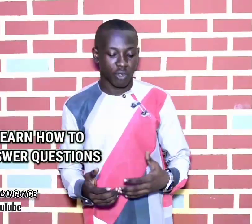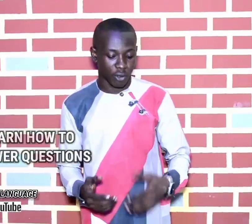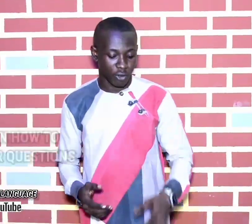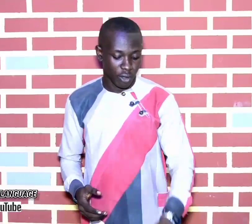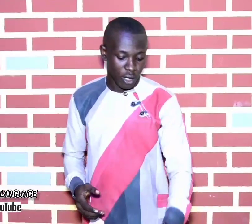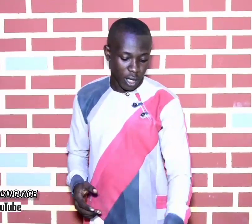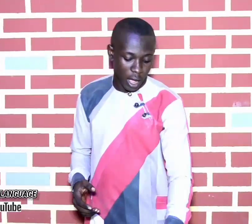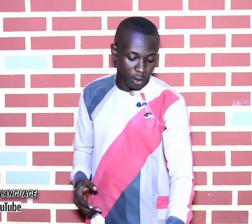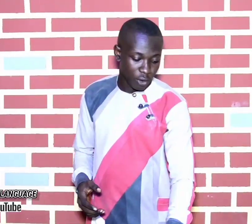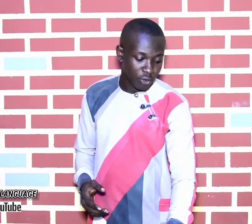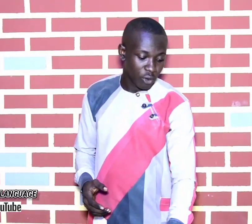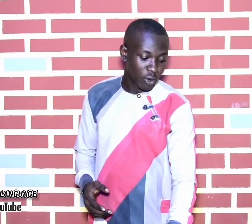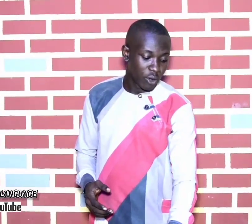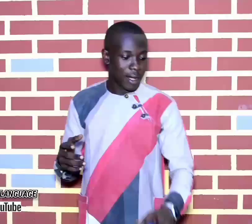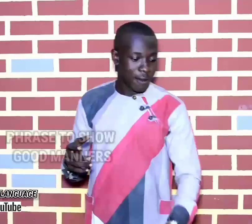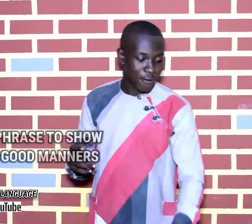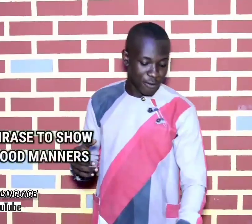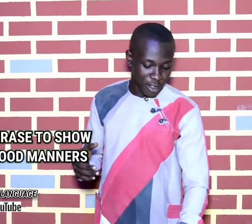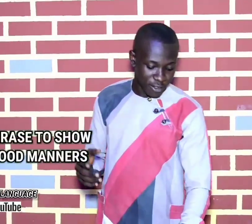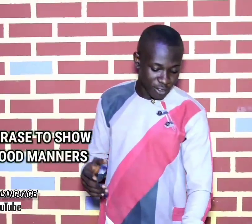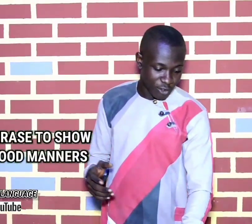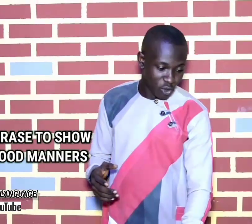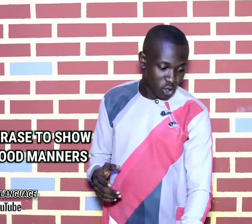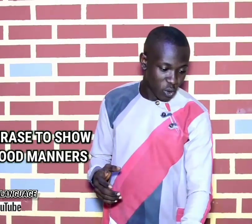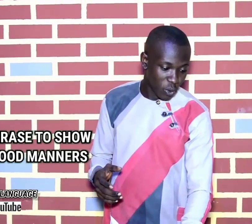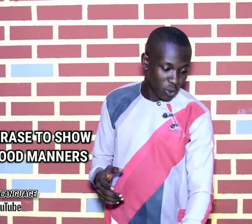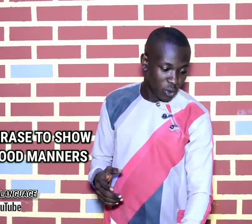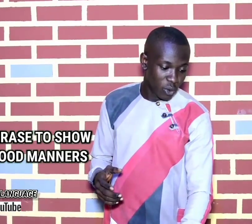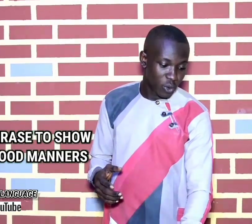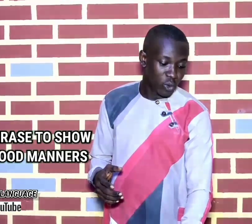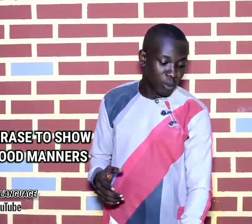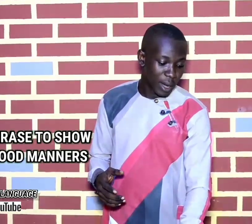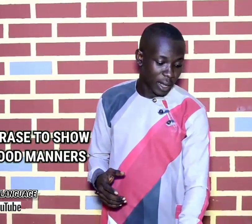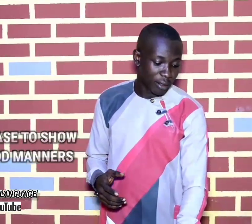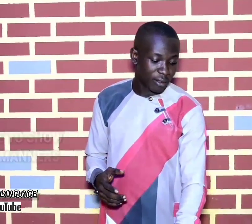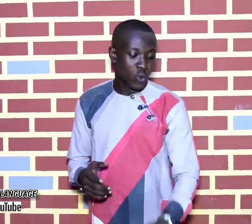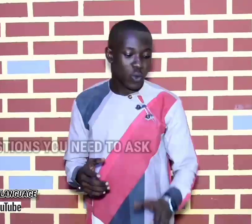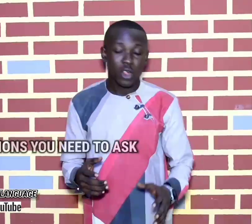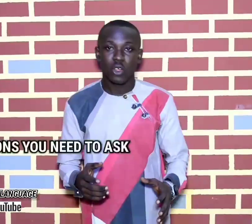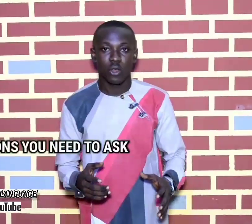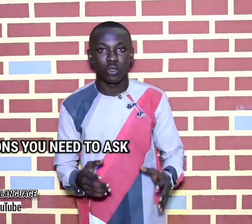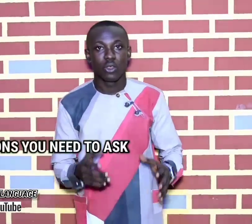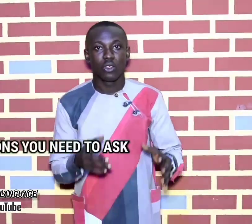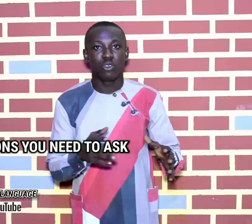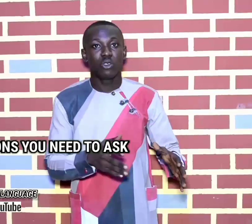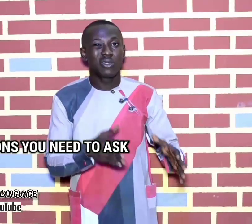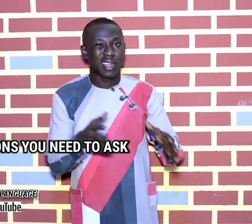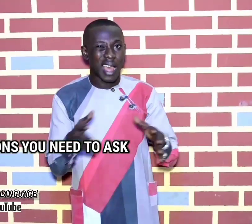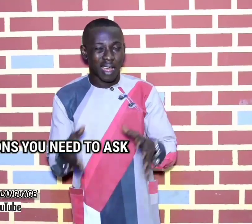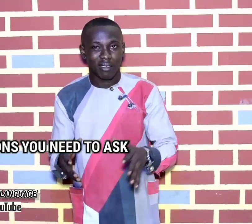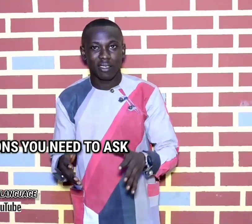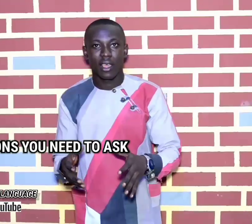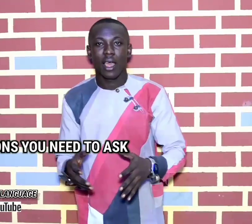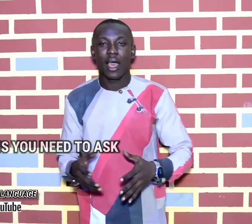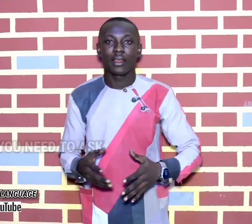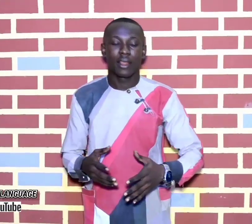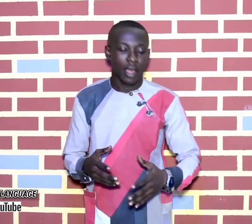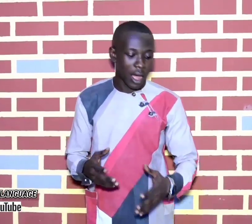questions, and also phrases to show good manners. Question you need to ask, and how